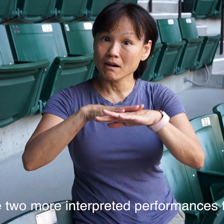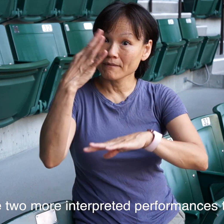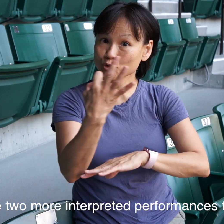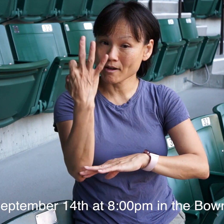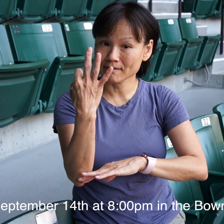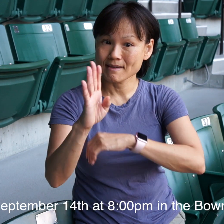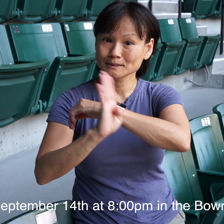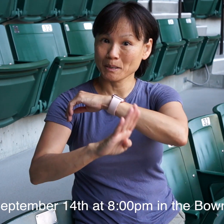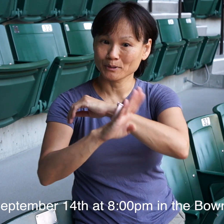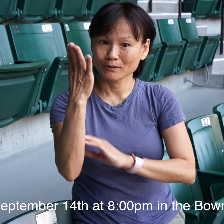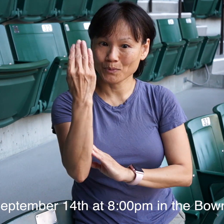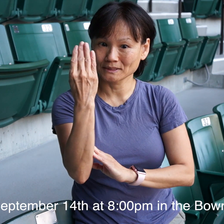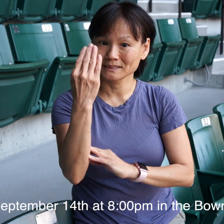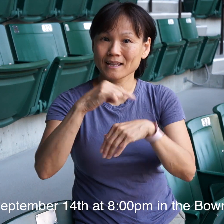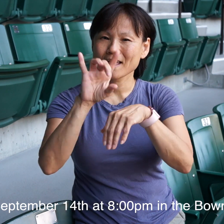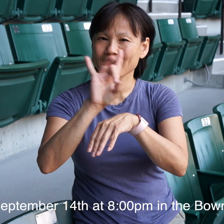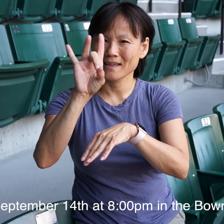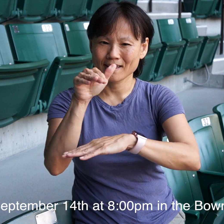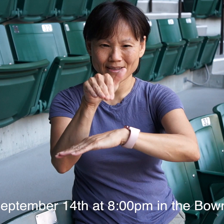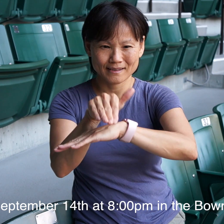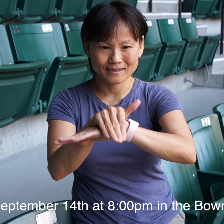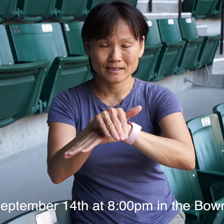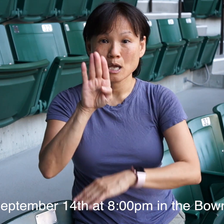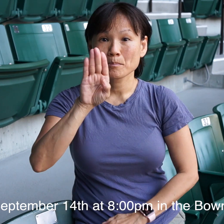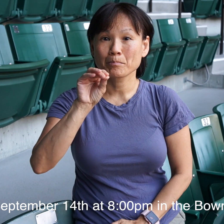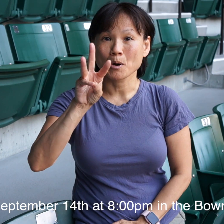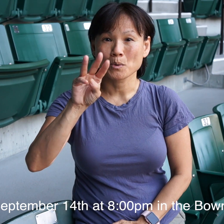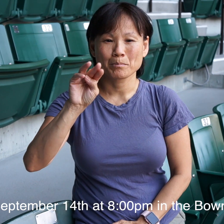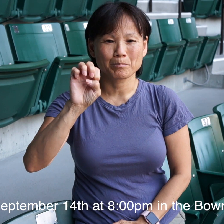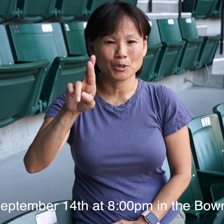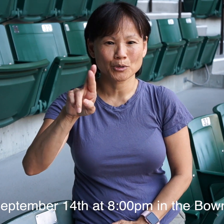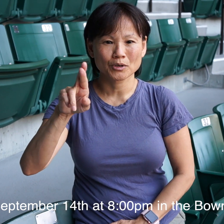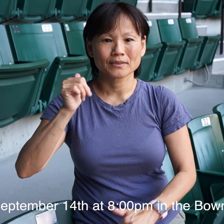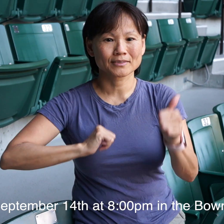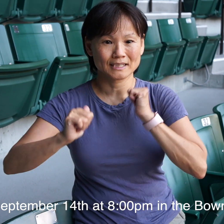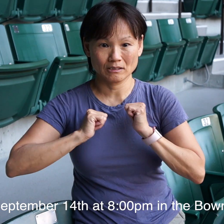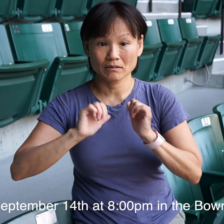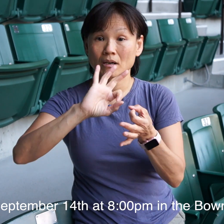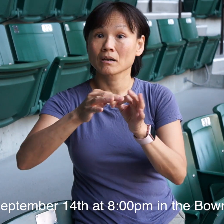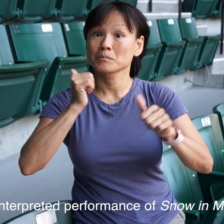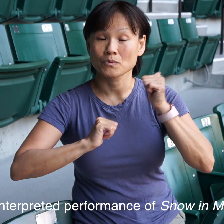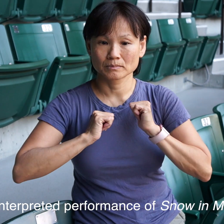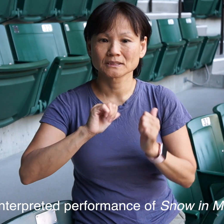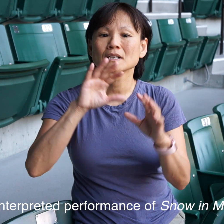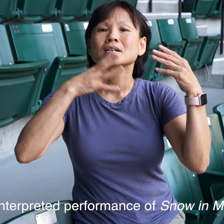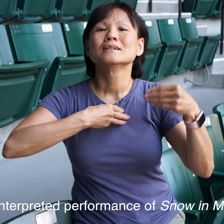On Friday, September 14th, at 8 p.m. in the Bomer Theater, will be an interpreted